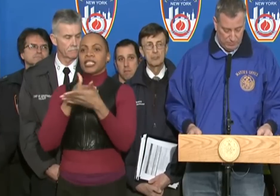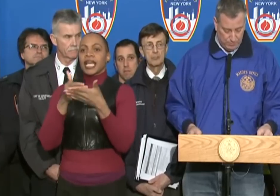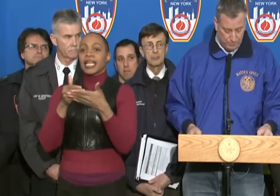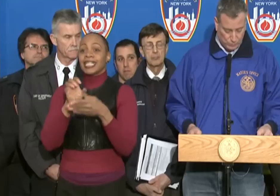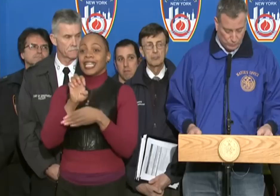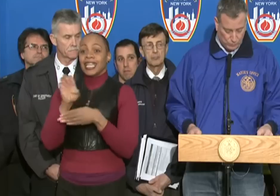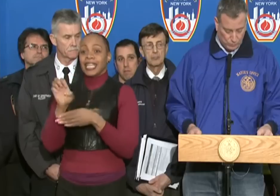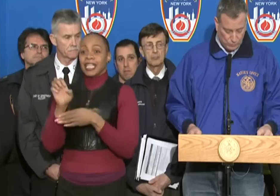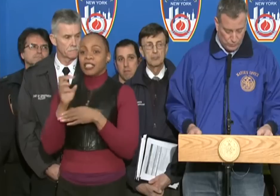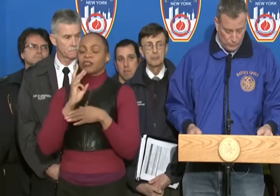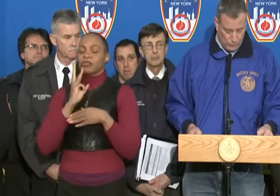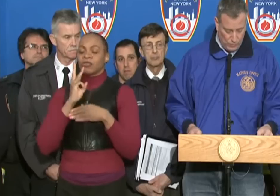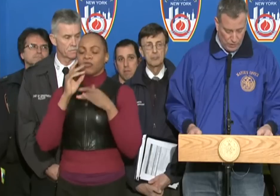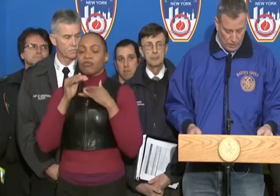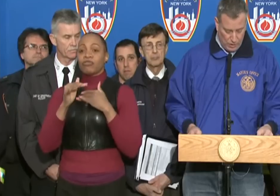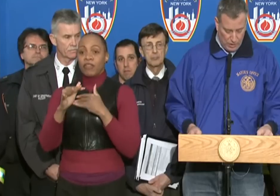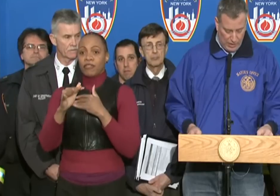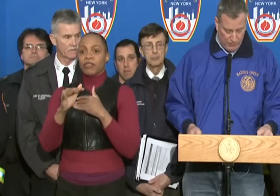as well.